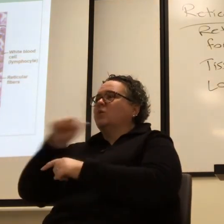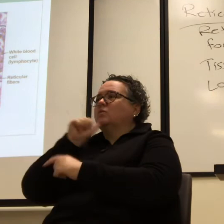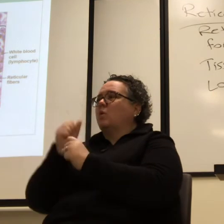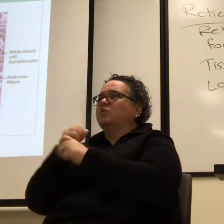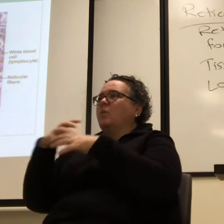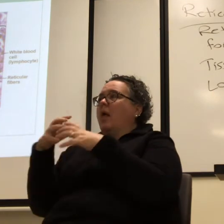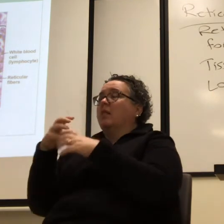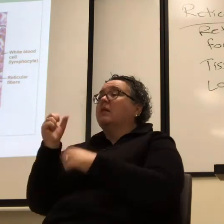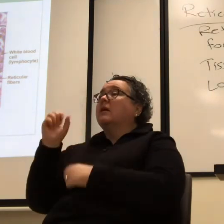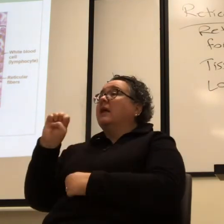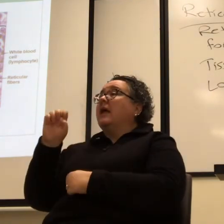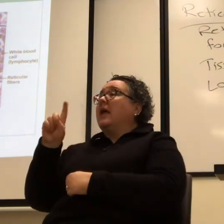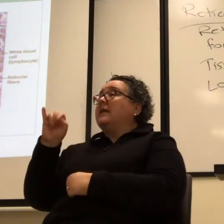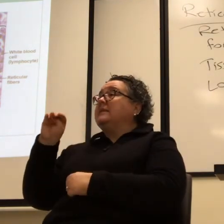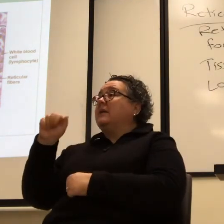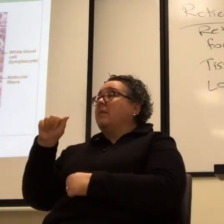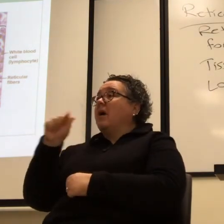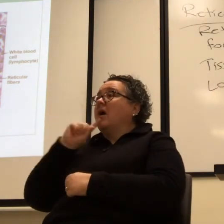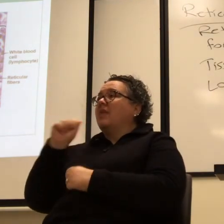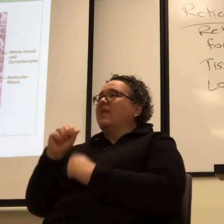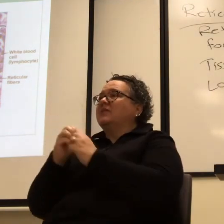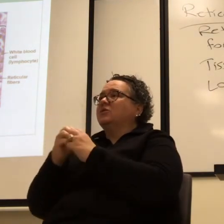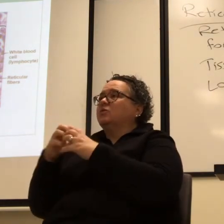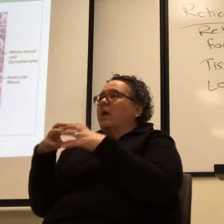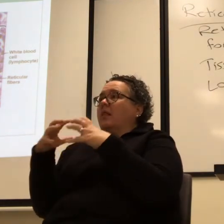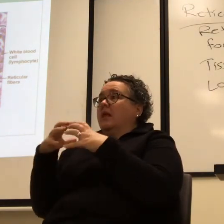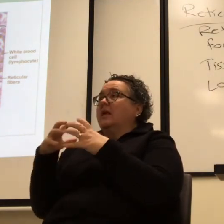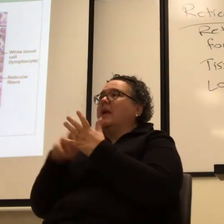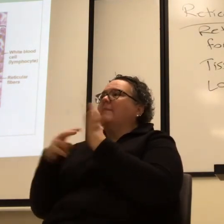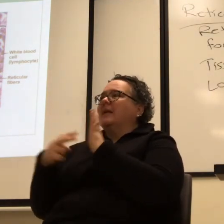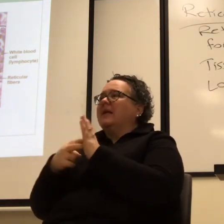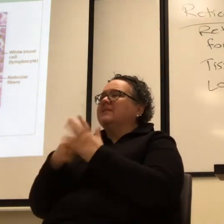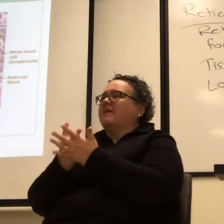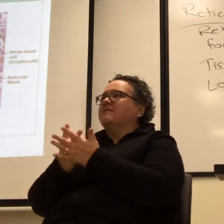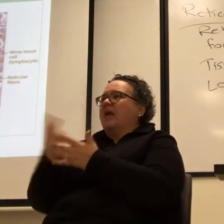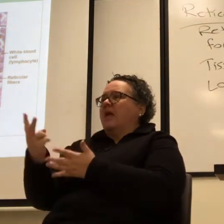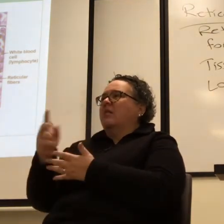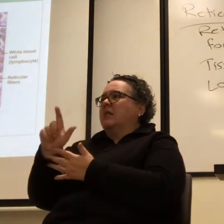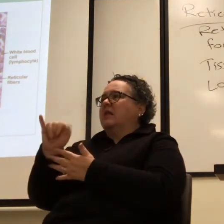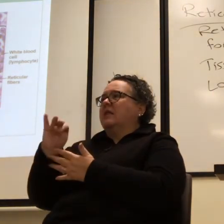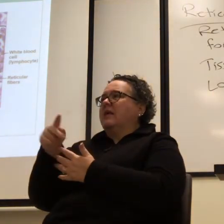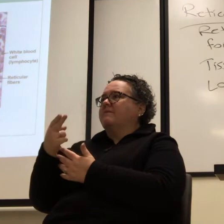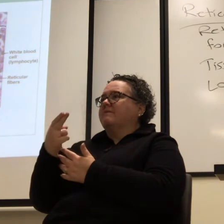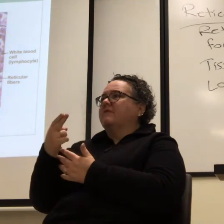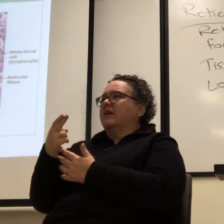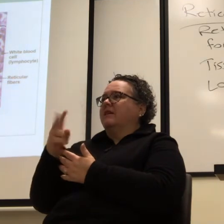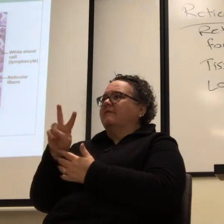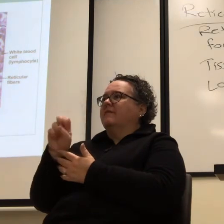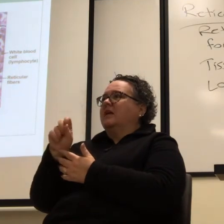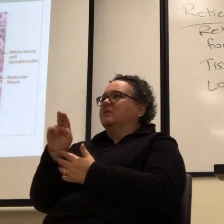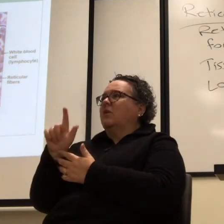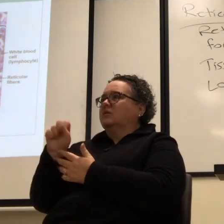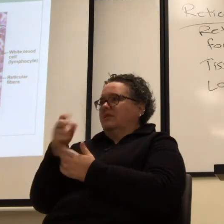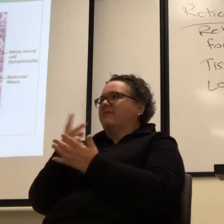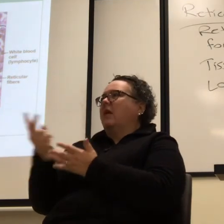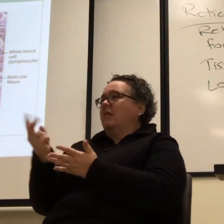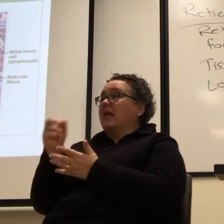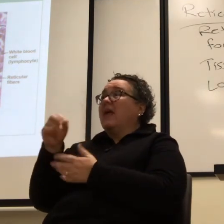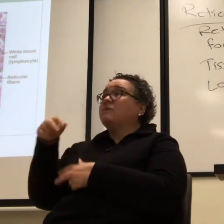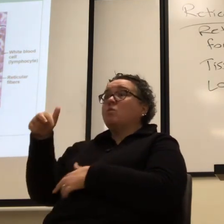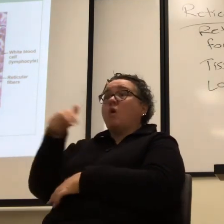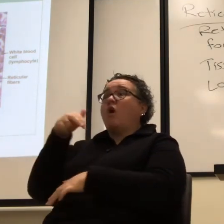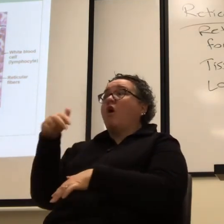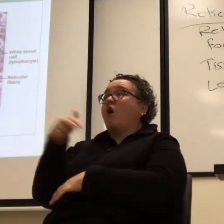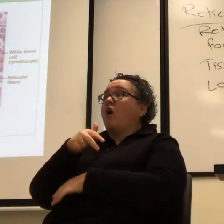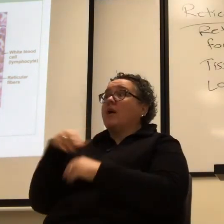extremities, edema, is basically a failure of the lymph nodes, or excuse me, the lymph vessels. And if you walk around and improve